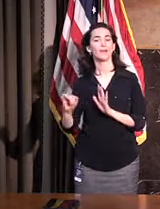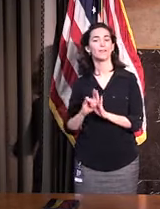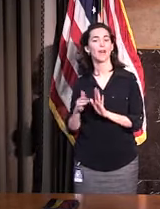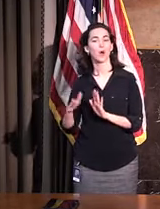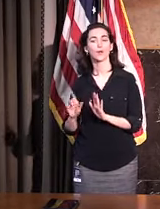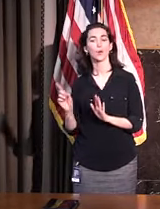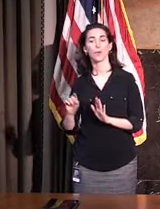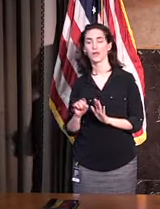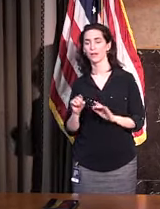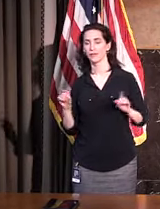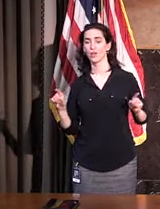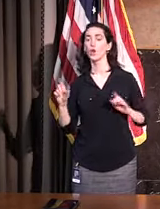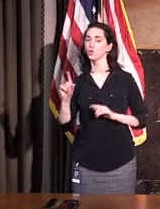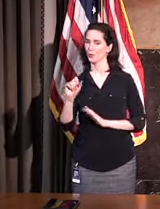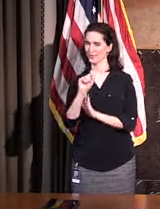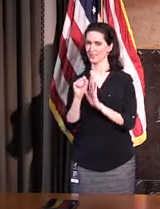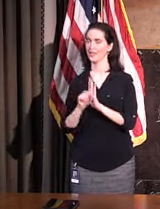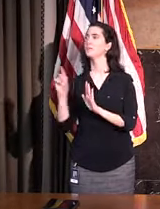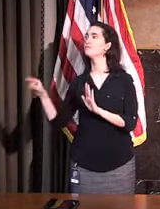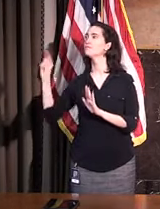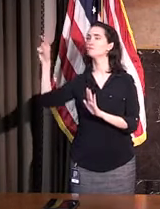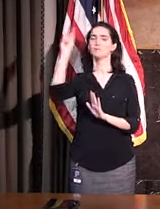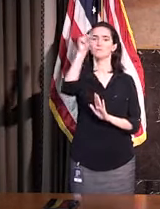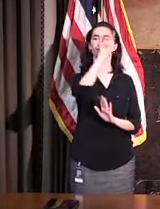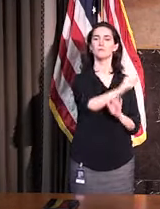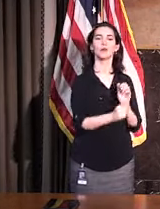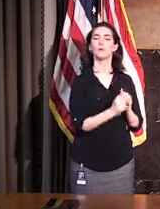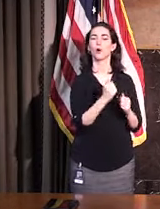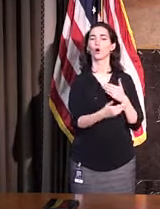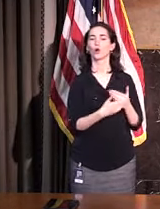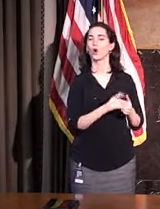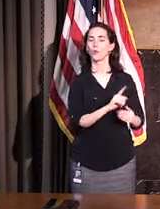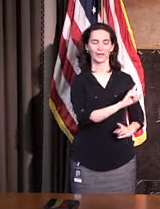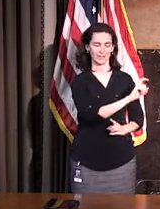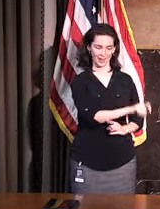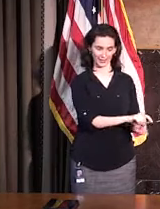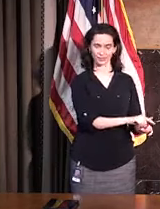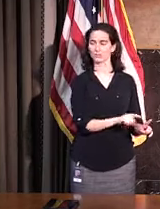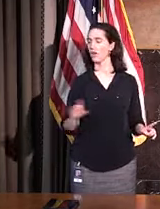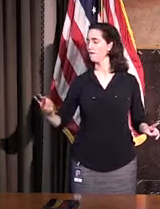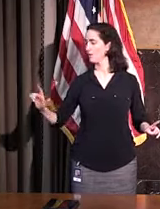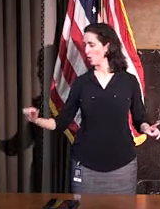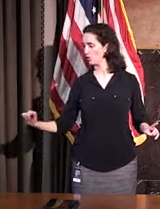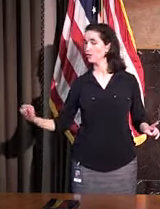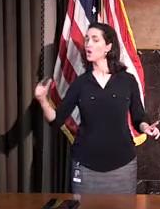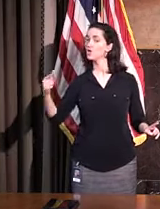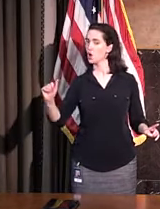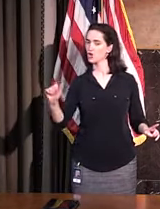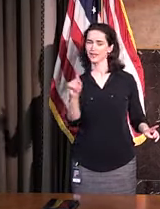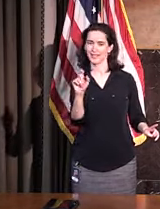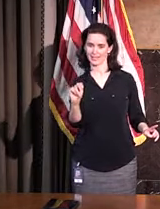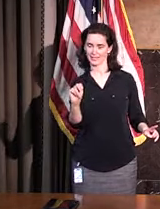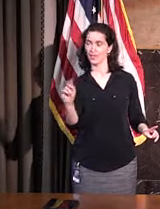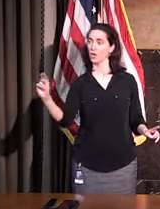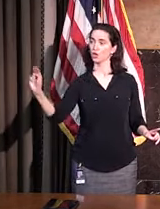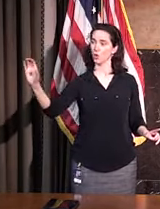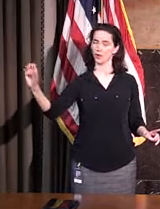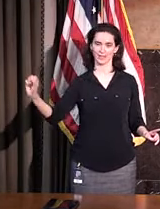so far in 20 states, the closest to us being Texas, Florida, Georgia, Tennessee, North and South